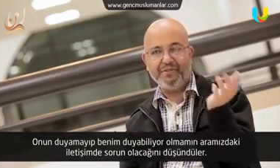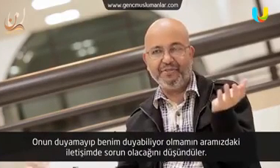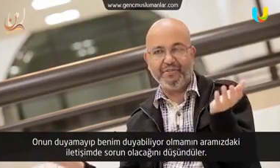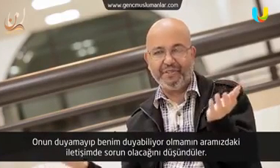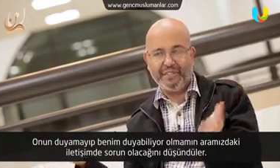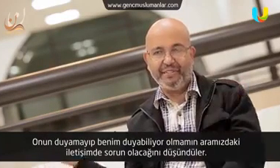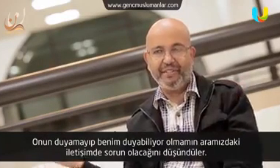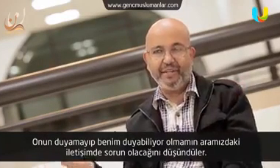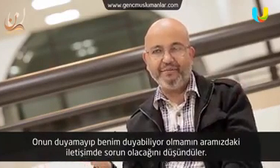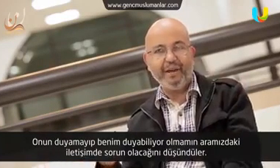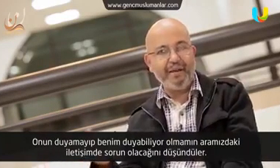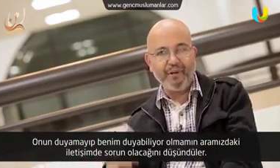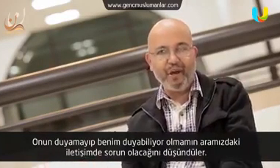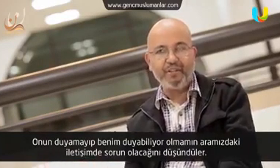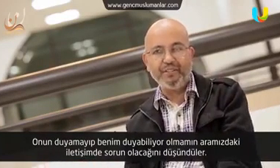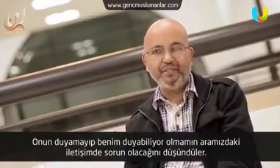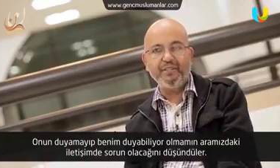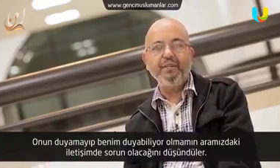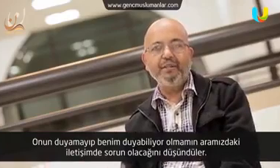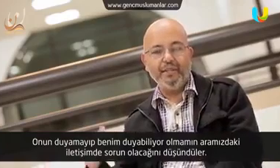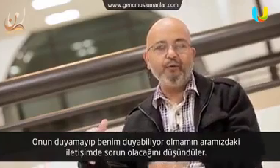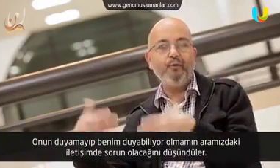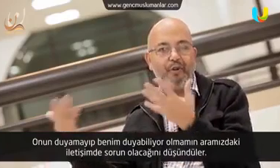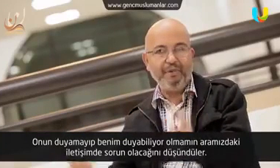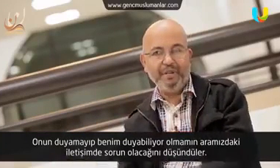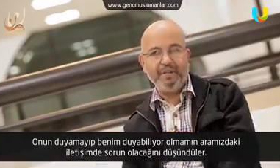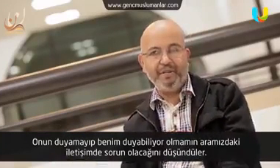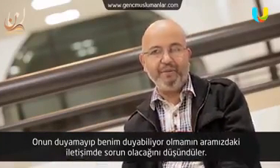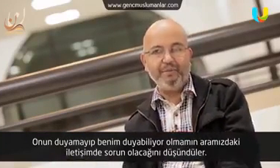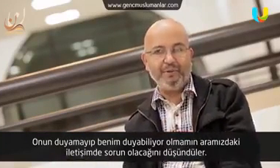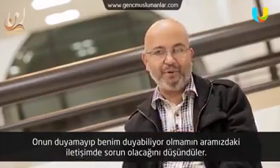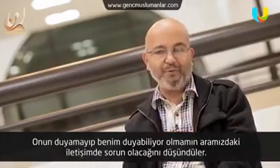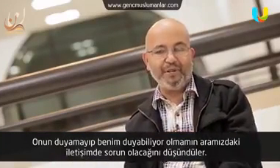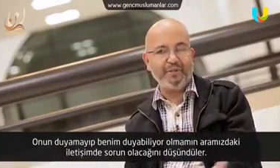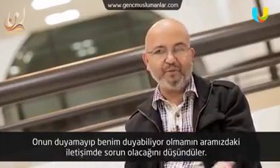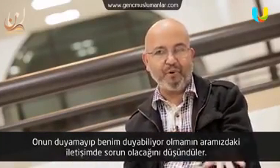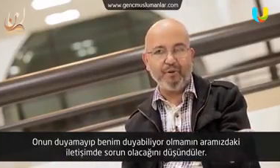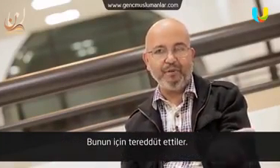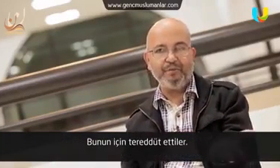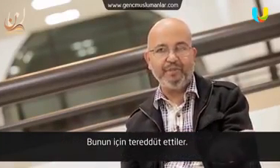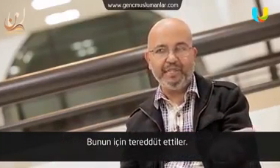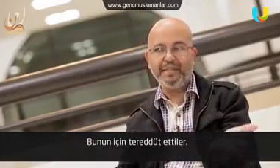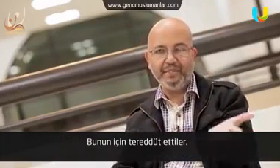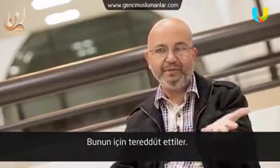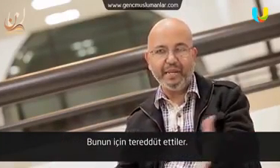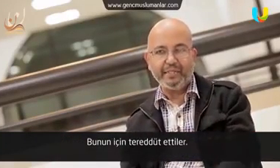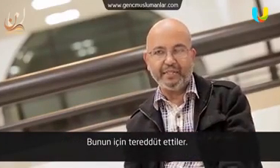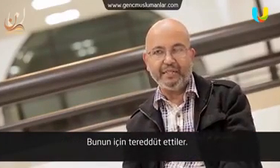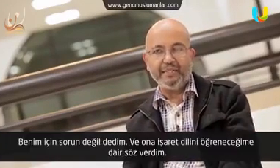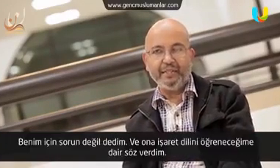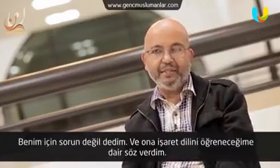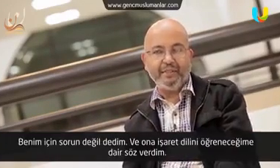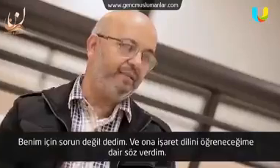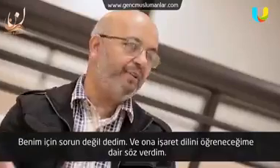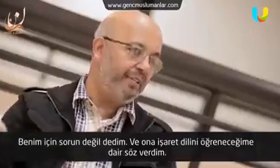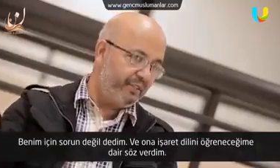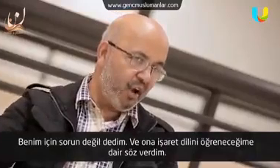because she is deaf, I am not. There will be communication problem. They knew that. That's what they